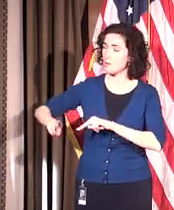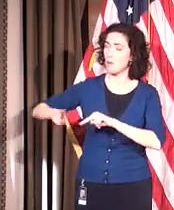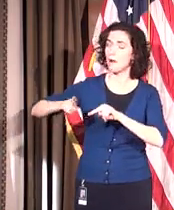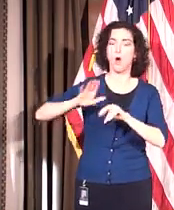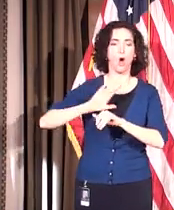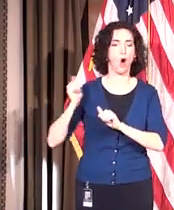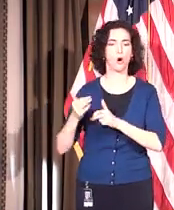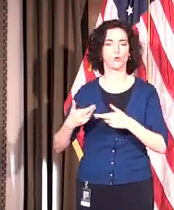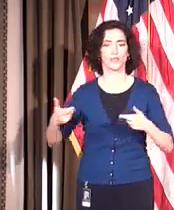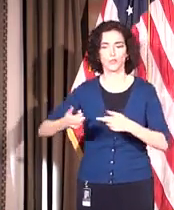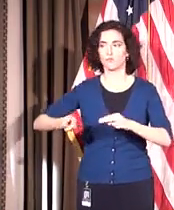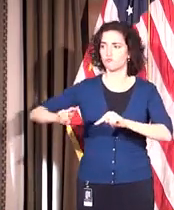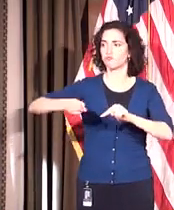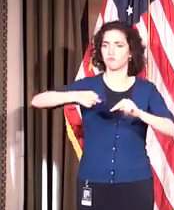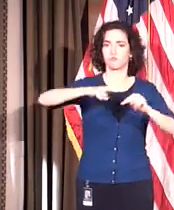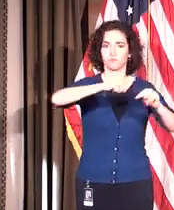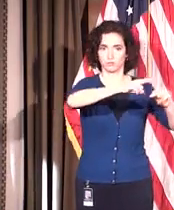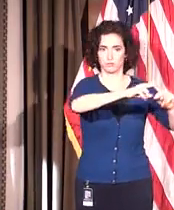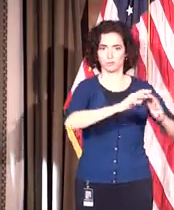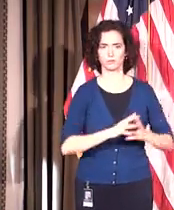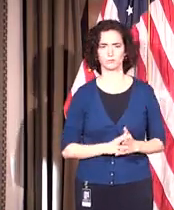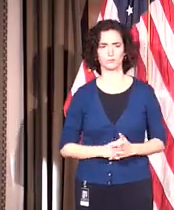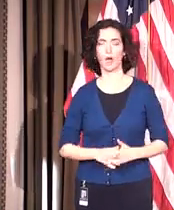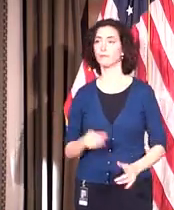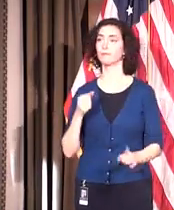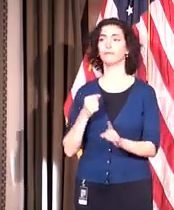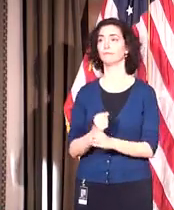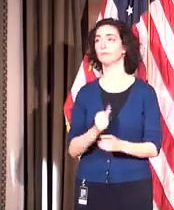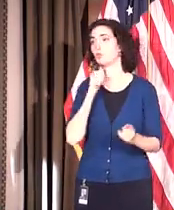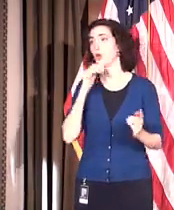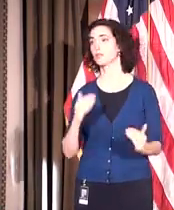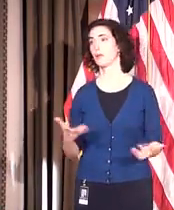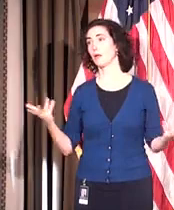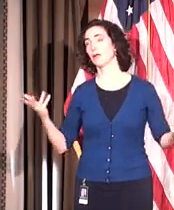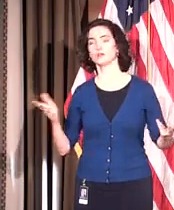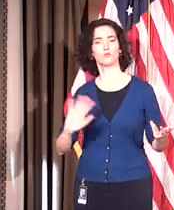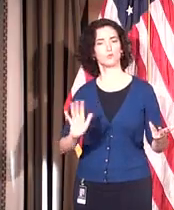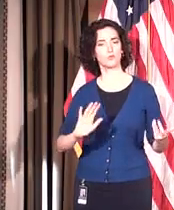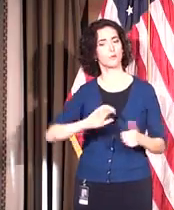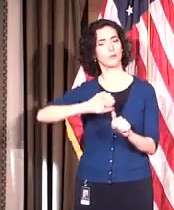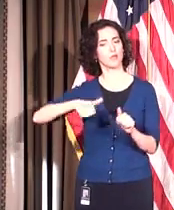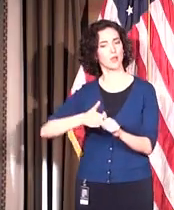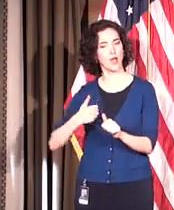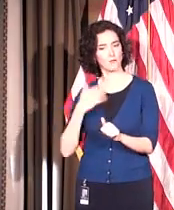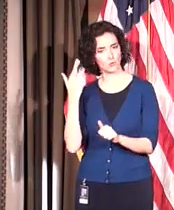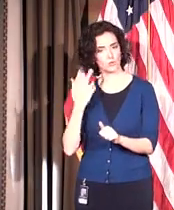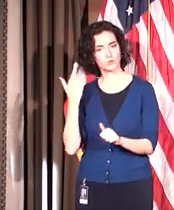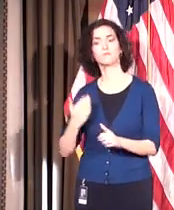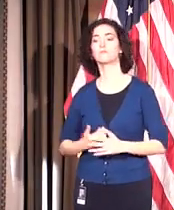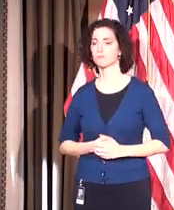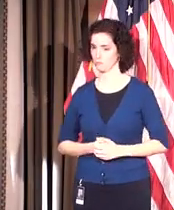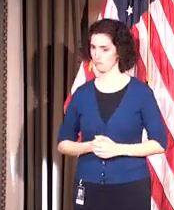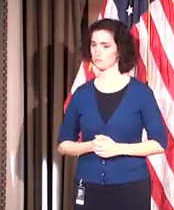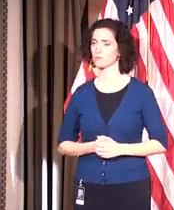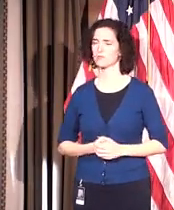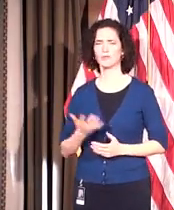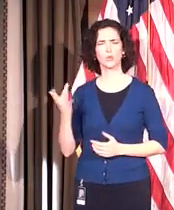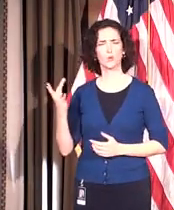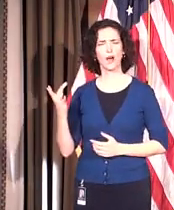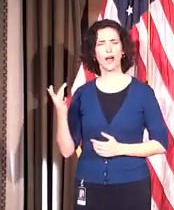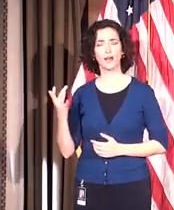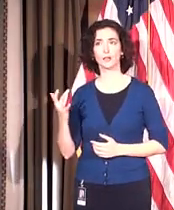region. And this doesn't just happen. It happens for a reason. 2 weeks